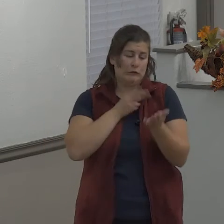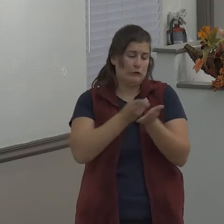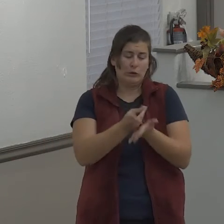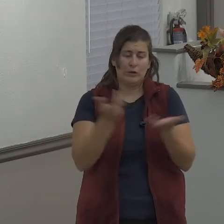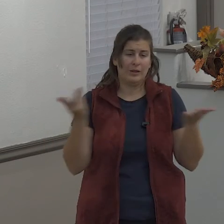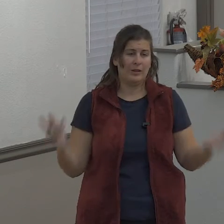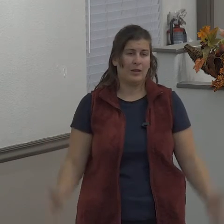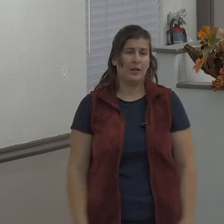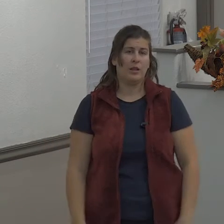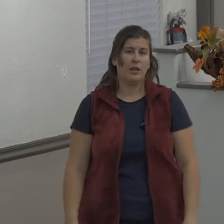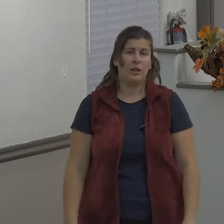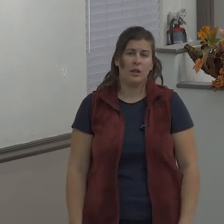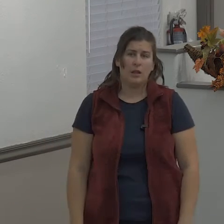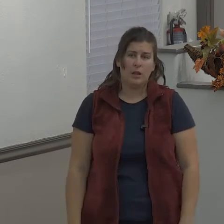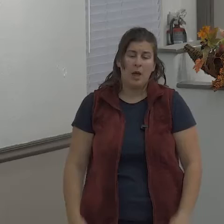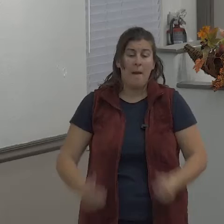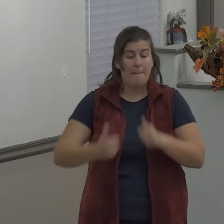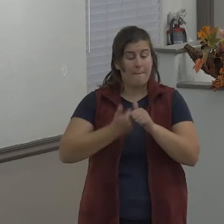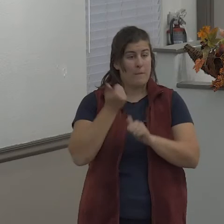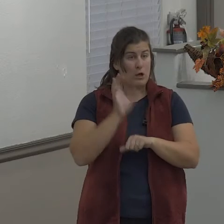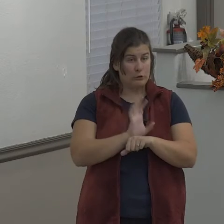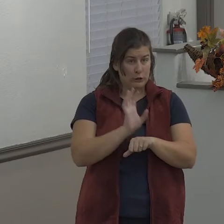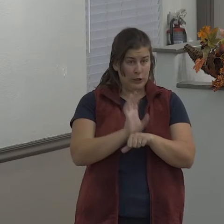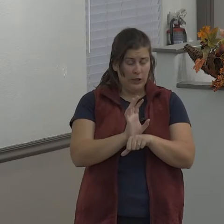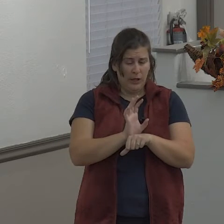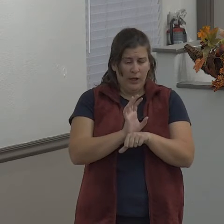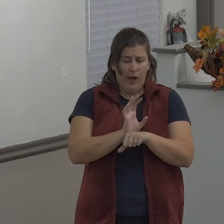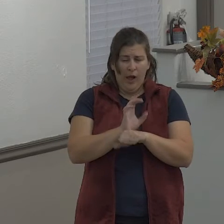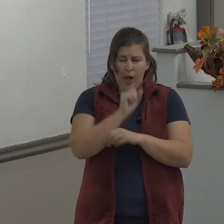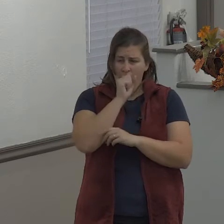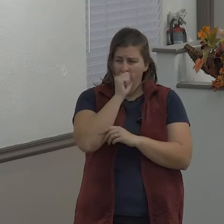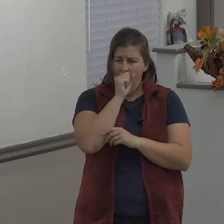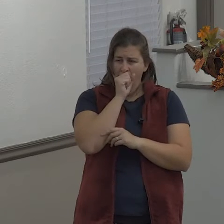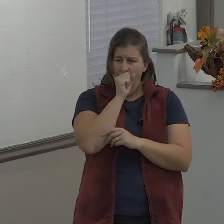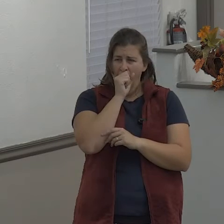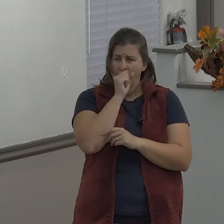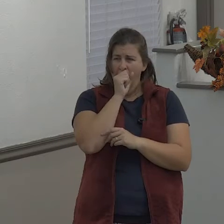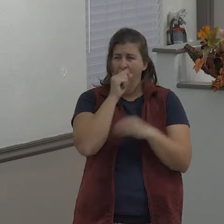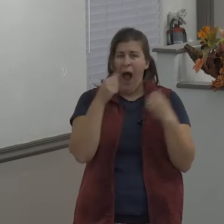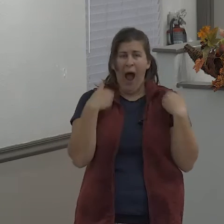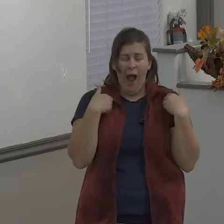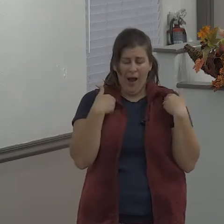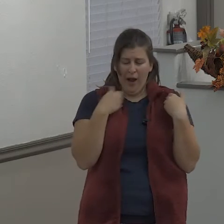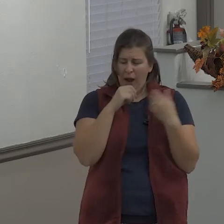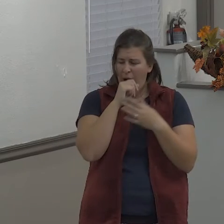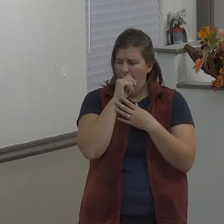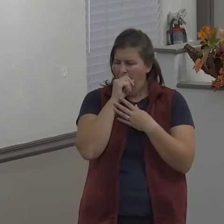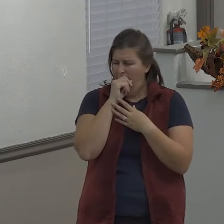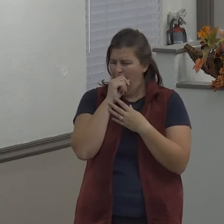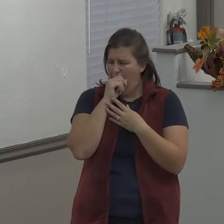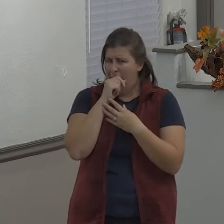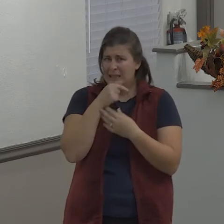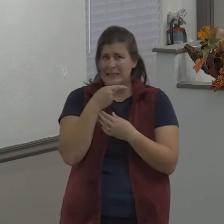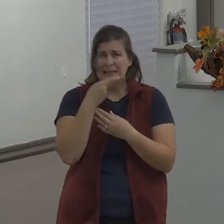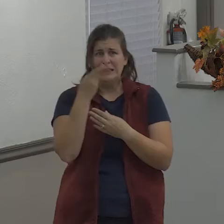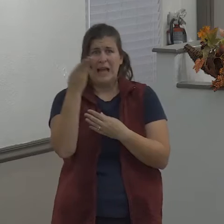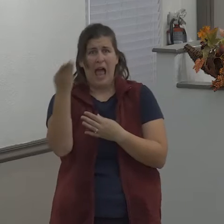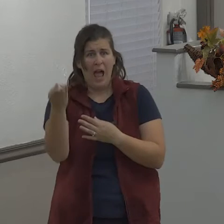that's the reality. In most churches, by the way, there are several gaps.